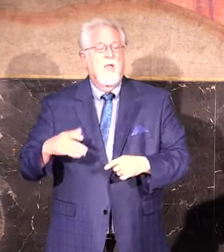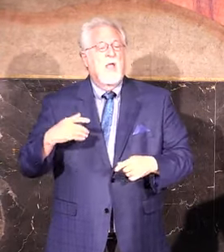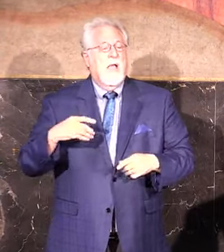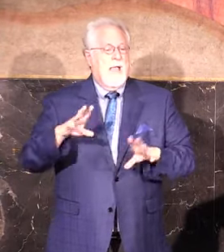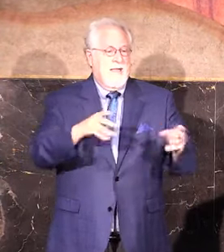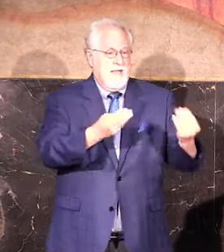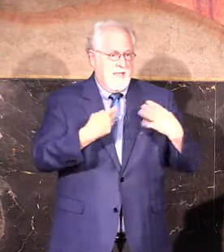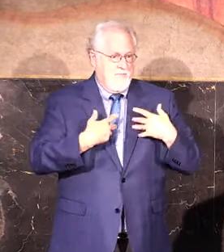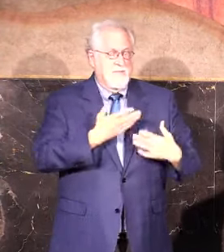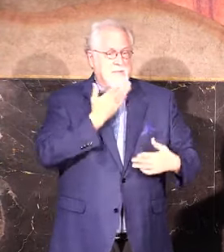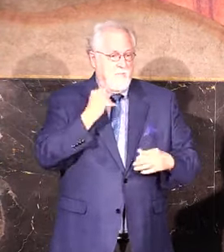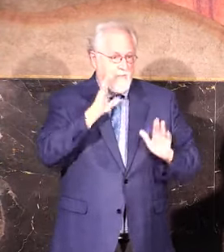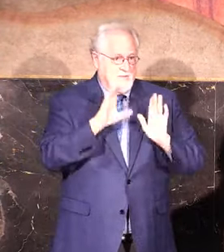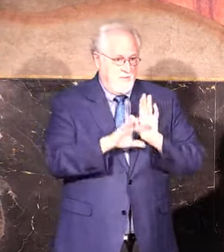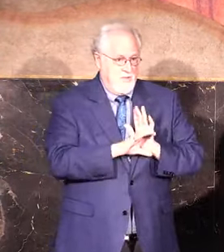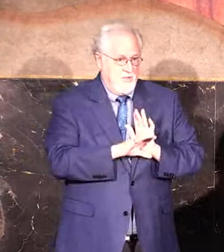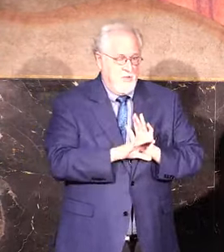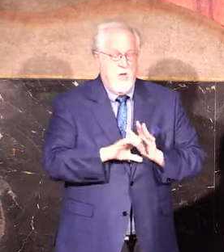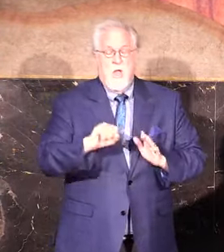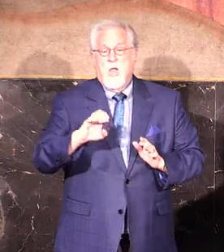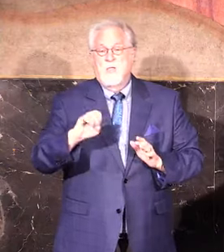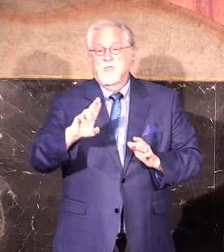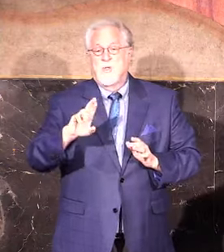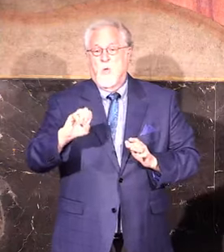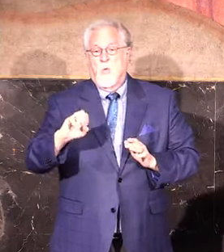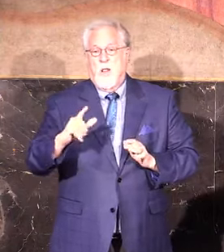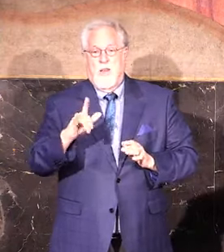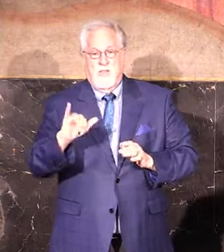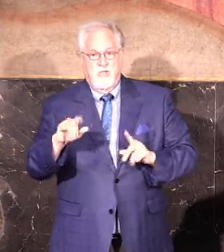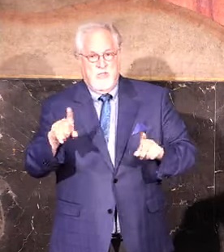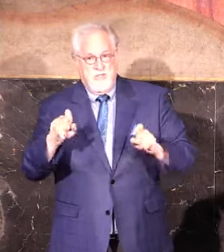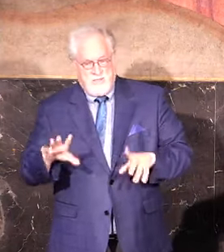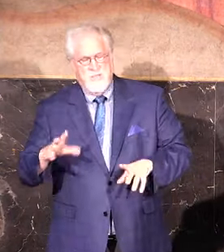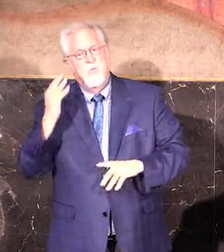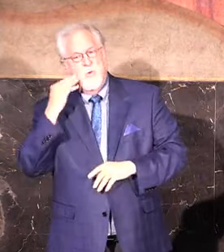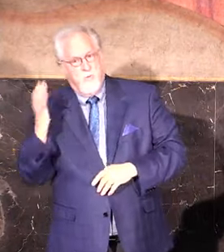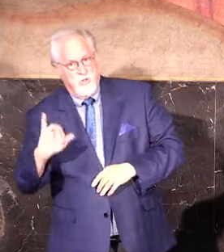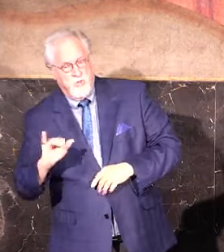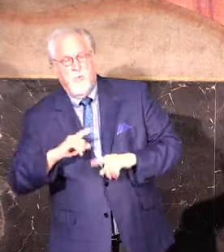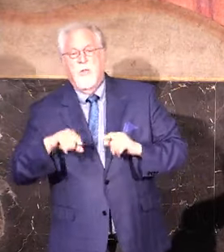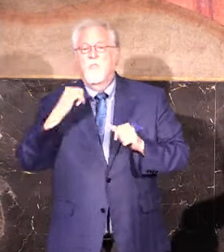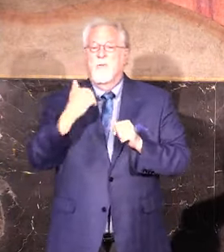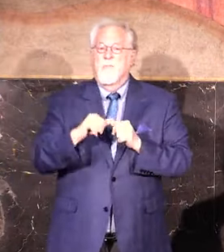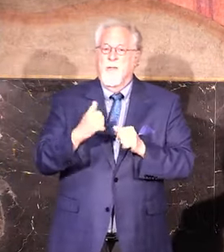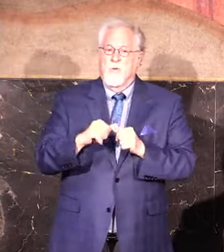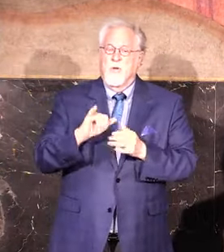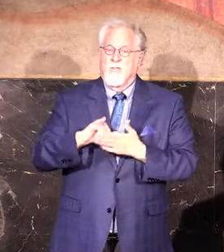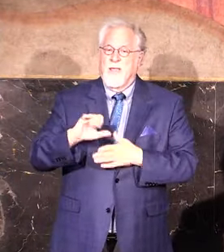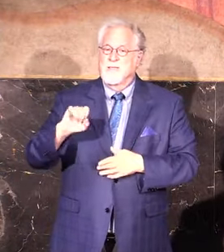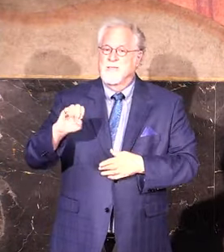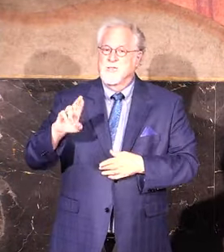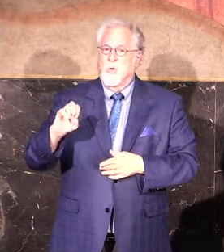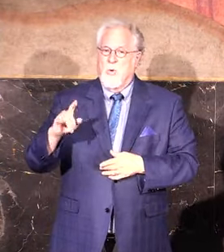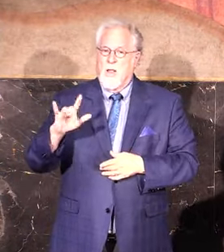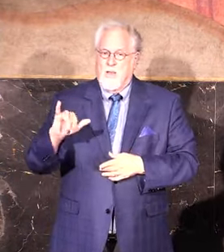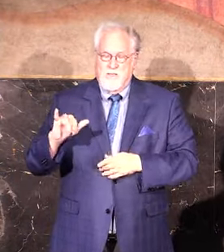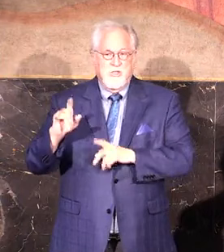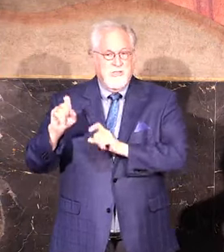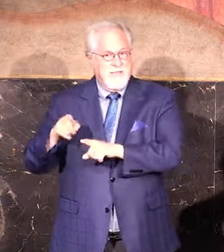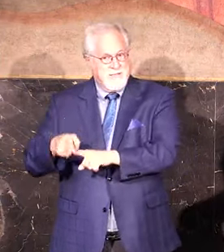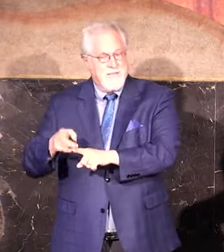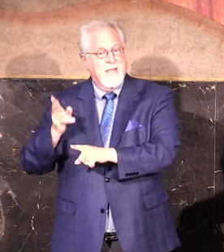best picture of what's going on. The serology testing is important too. We also have to remember that serology testing historically,